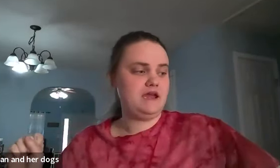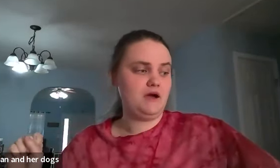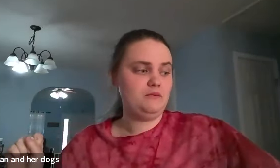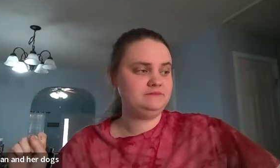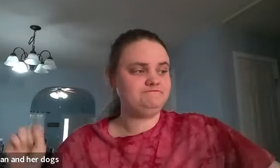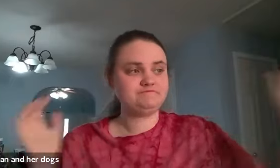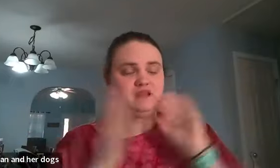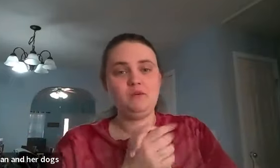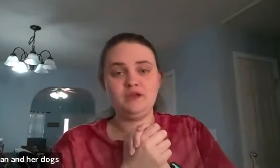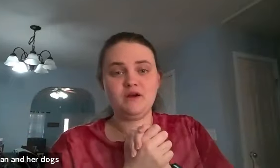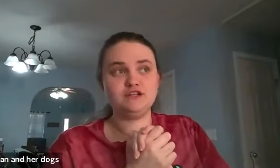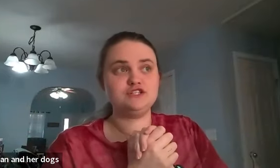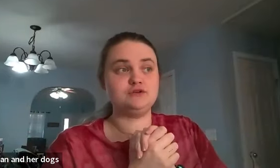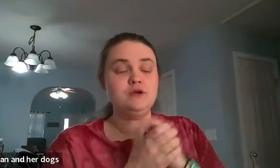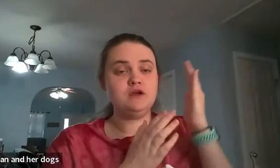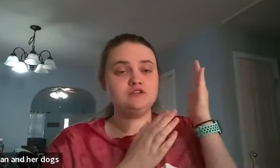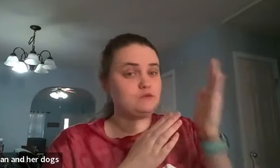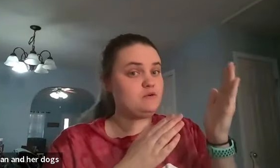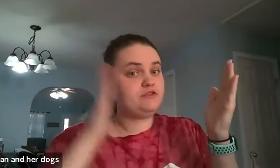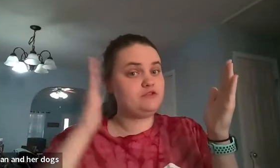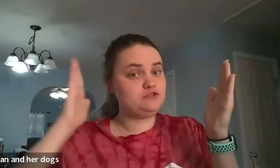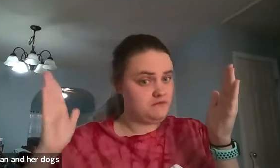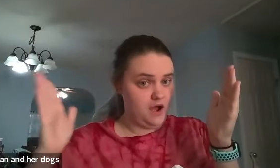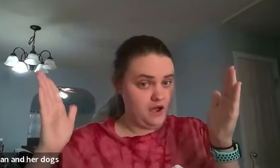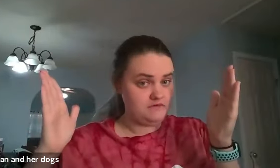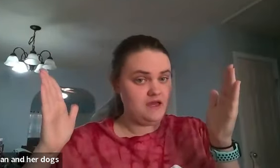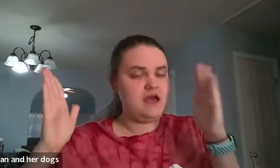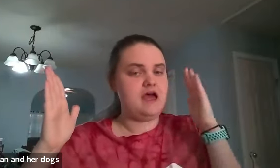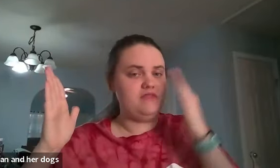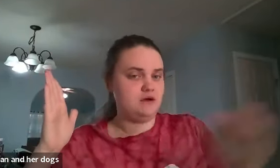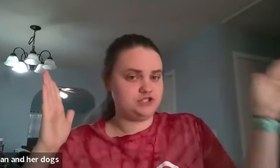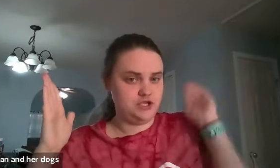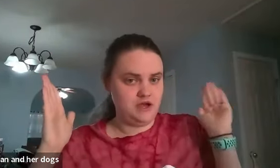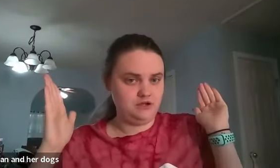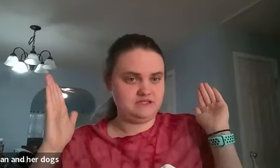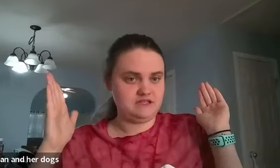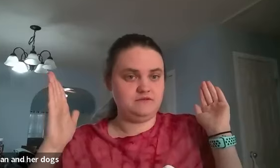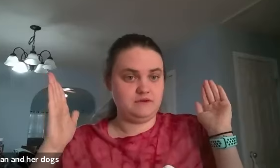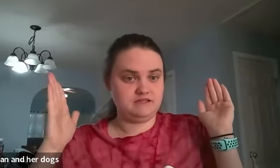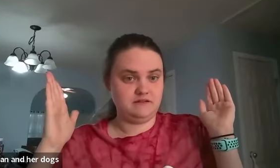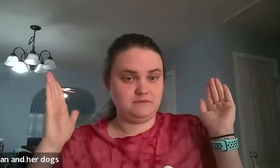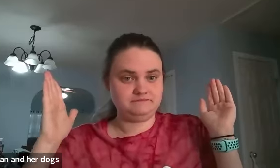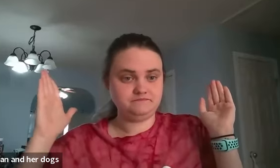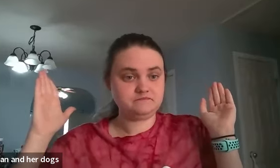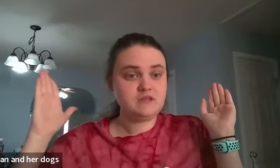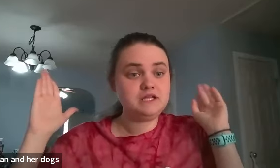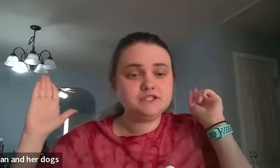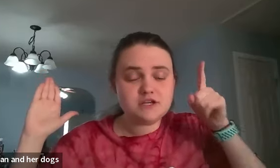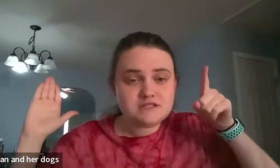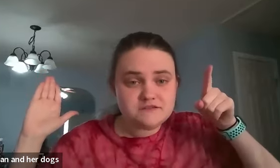Now we are on to 21 through 25, and then I will show you how you would sign for the rest of them. Joseph, do you